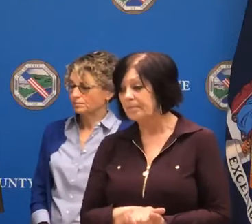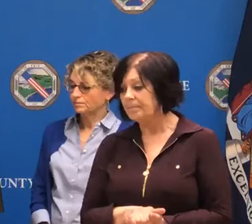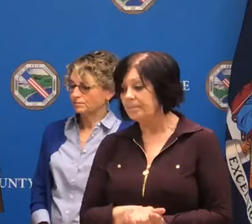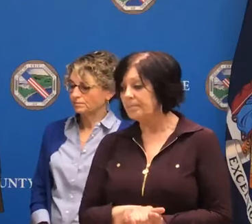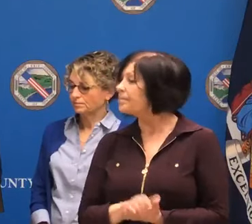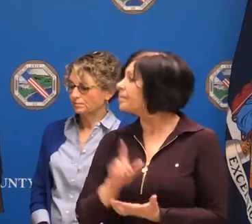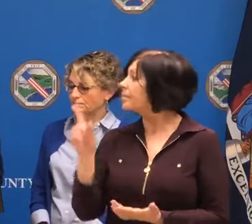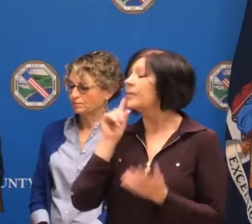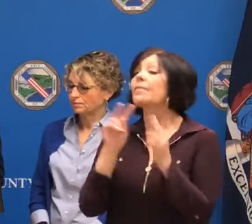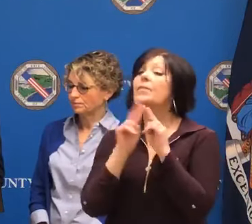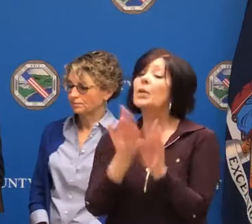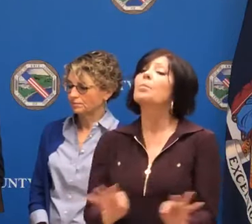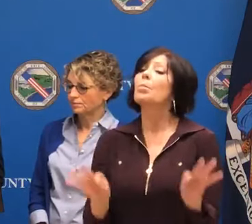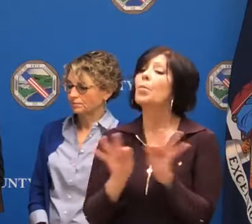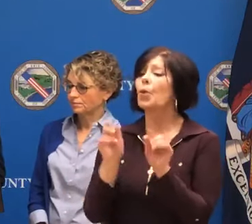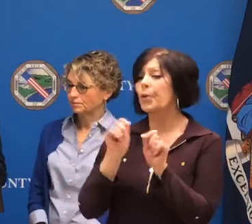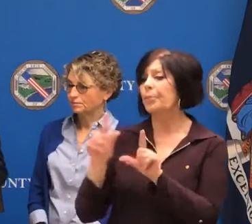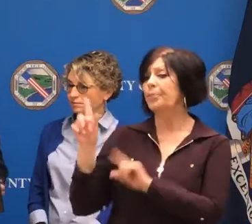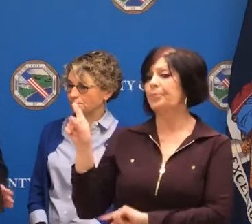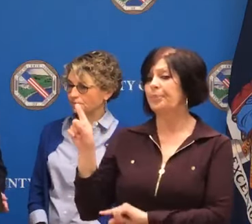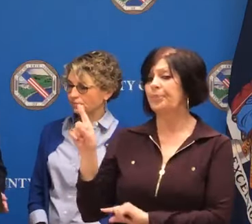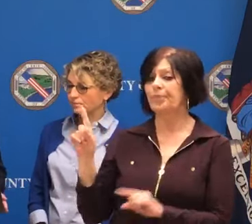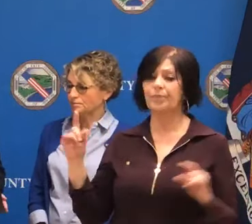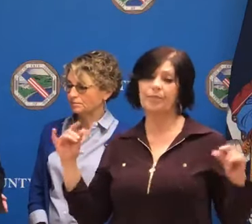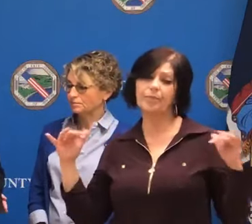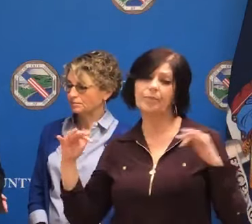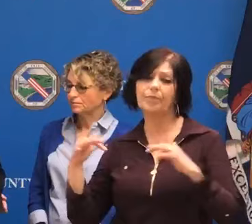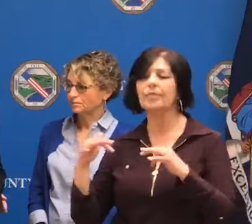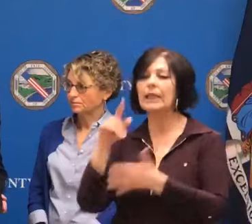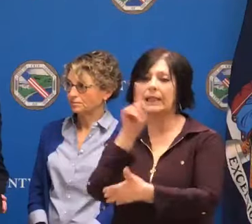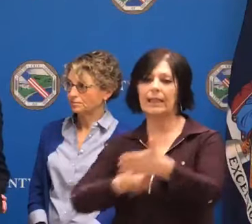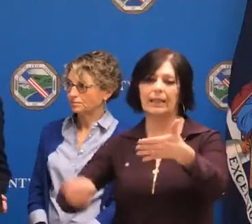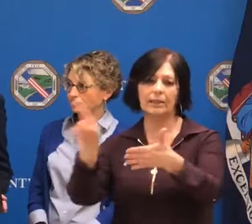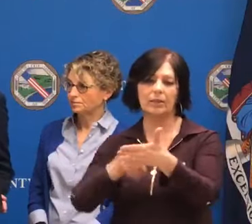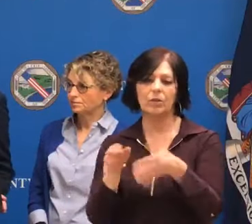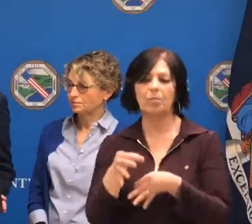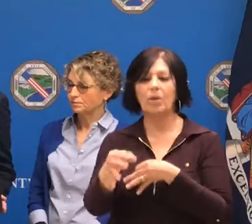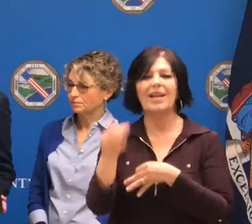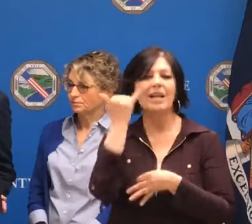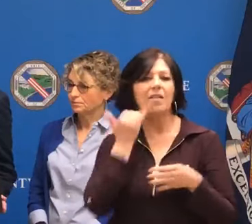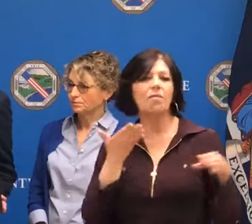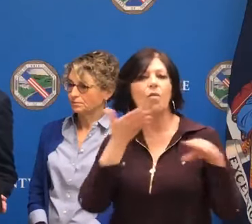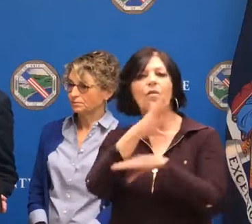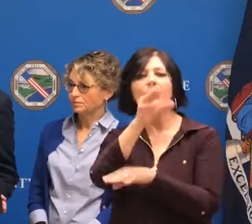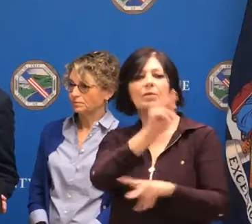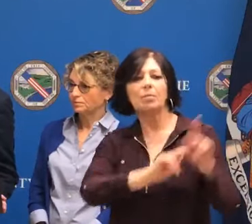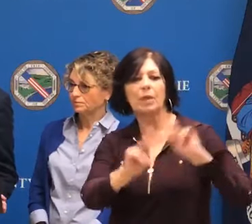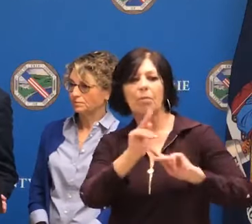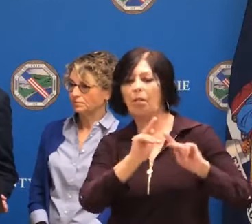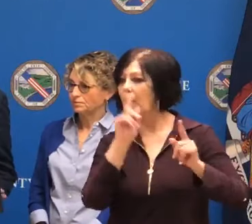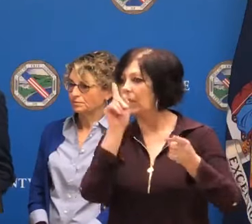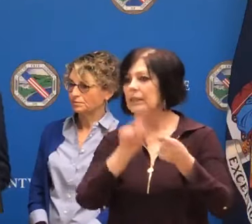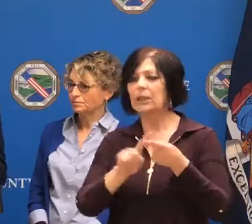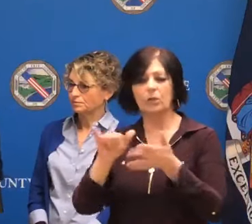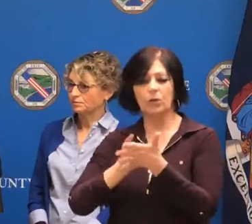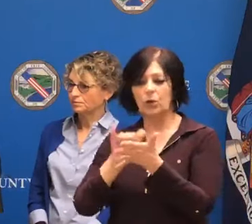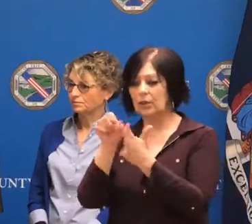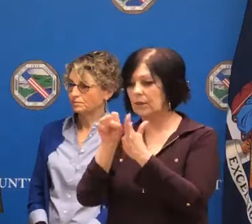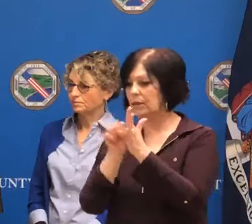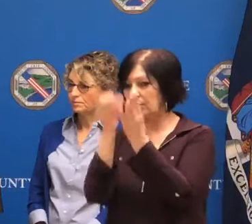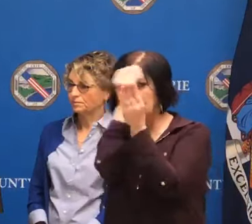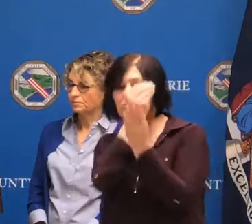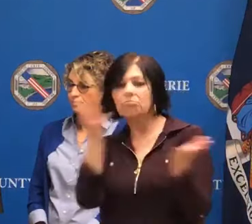This is a very important one coming up right now. Large gatherings are ordered to be canceled or postponed. Over 50 people are present, in effect, until further notice from New York State.